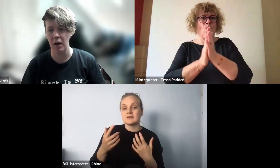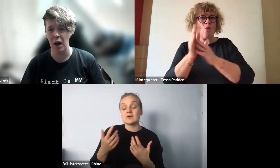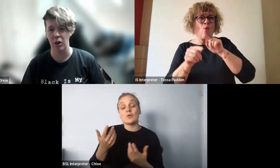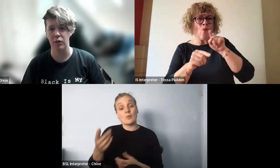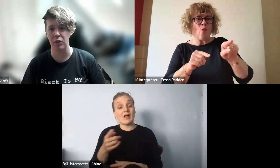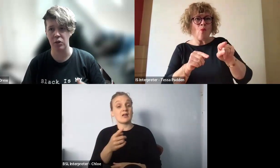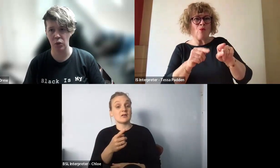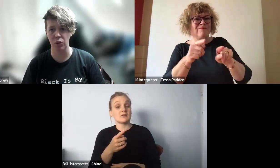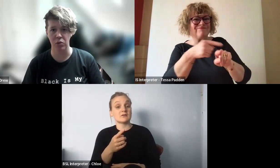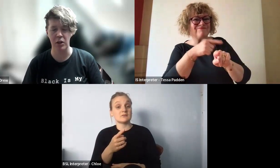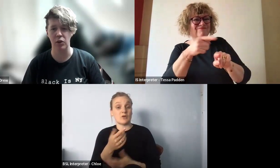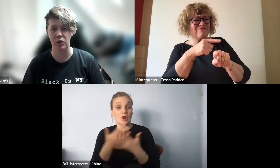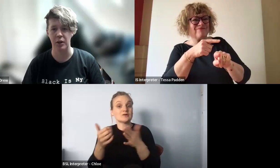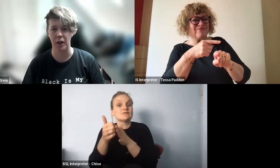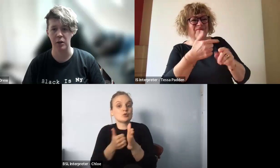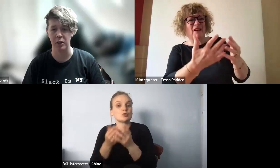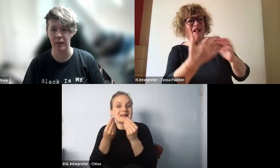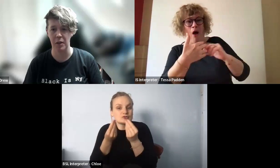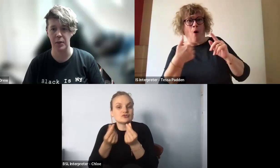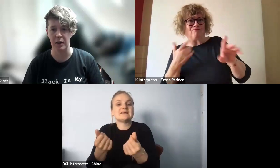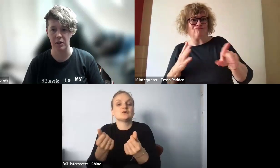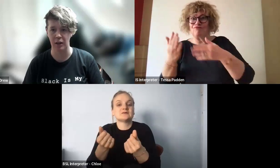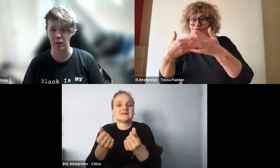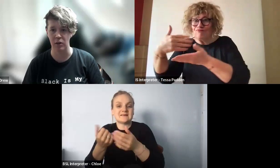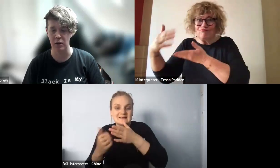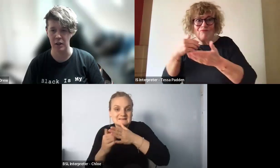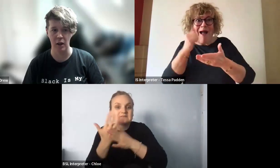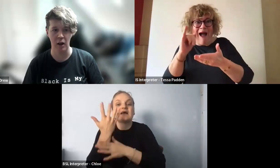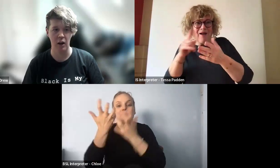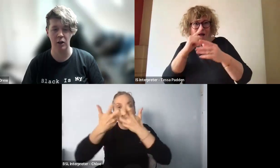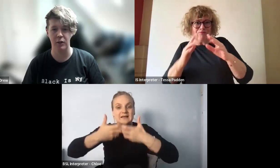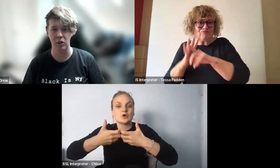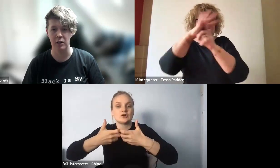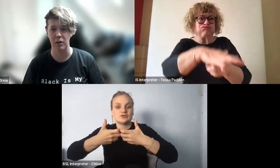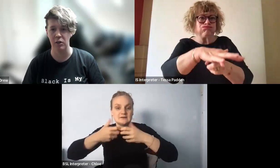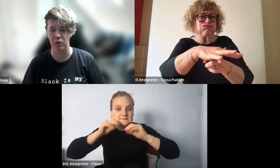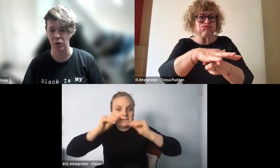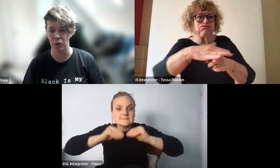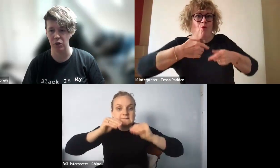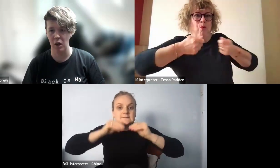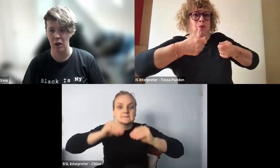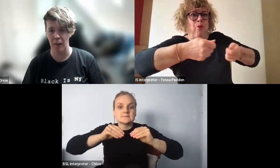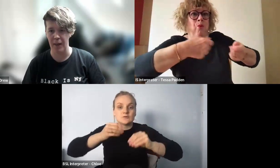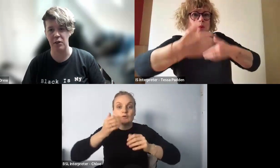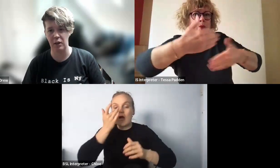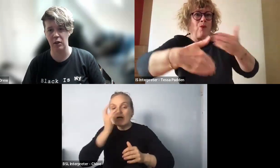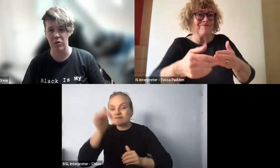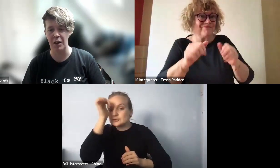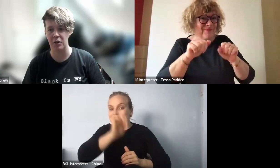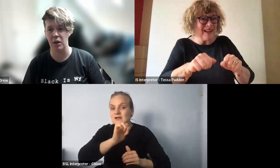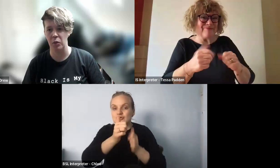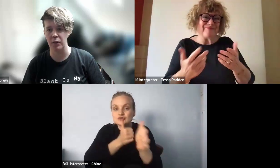panelists, a lot of the tools and resources that go into developing these technologies, these artificial intelligence tools, they